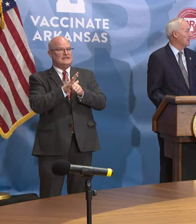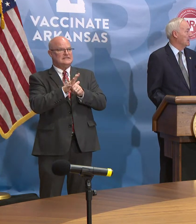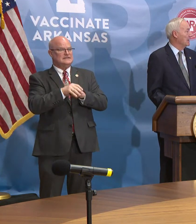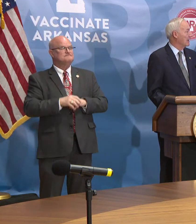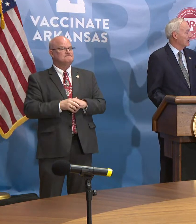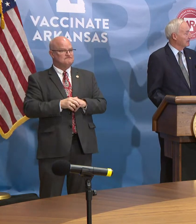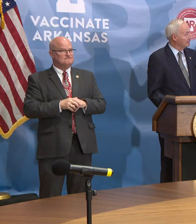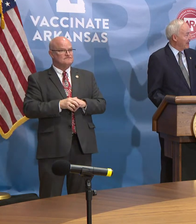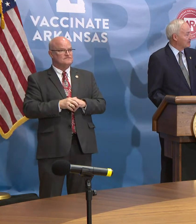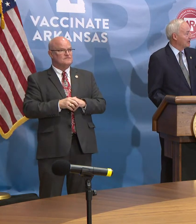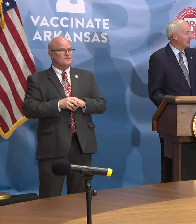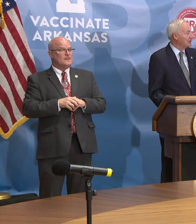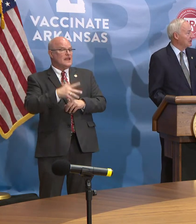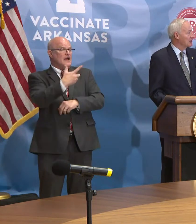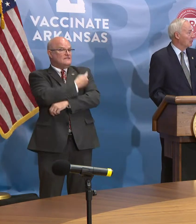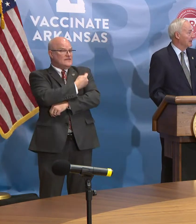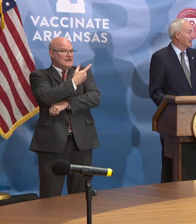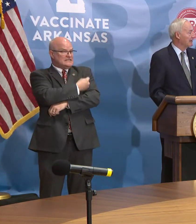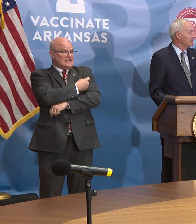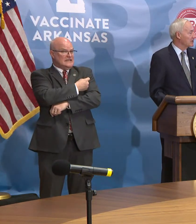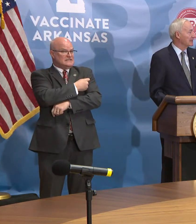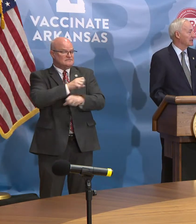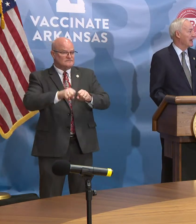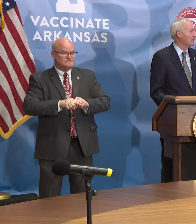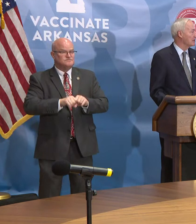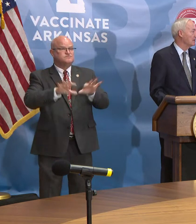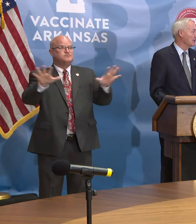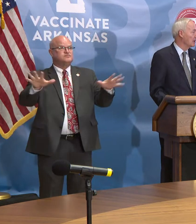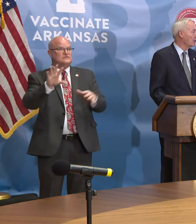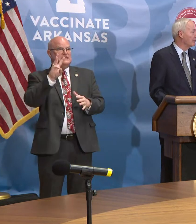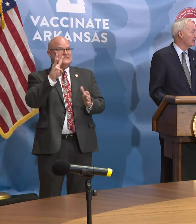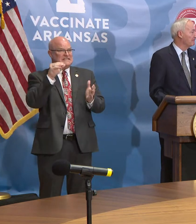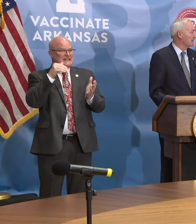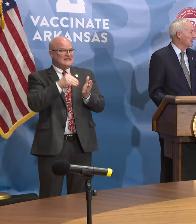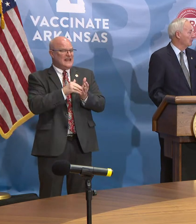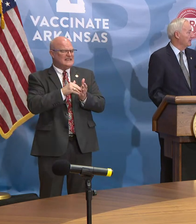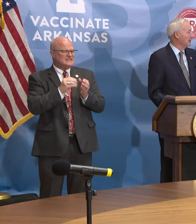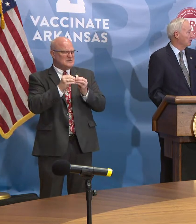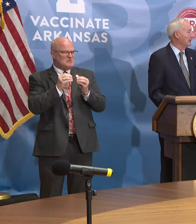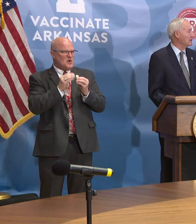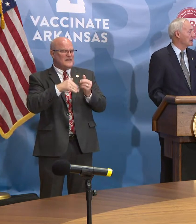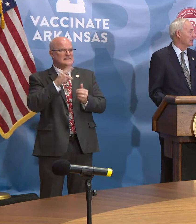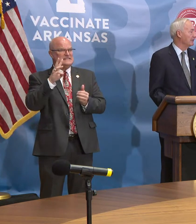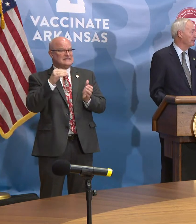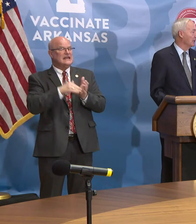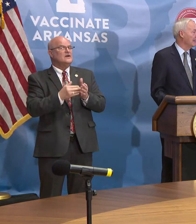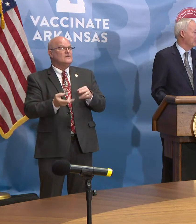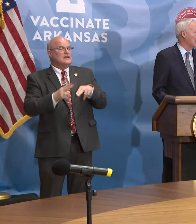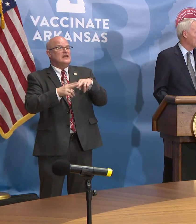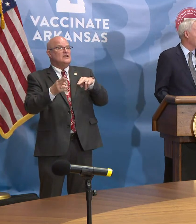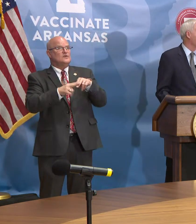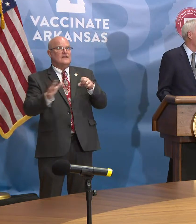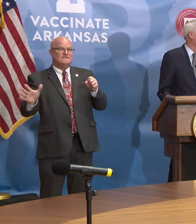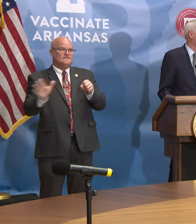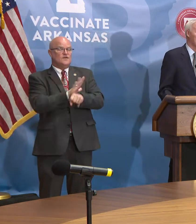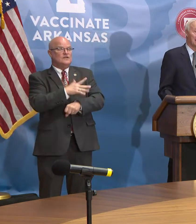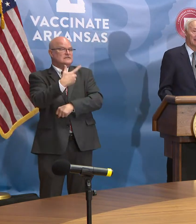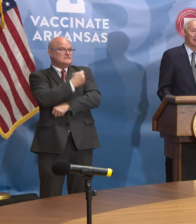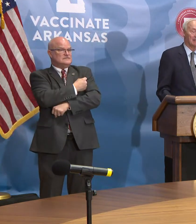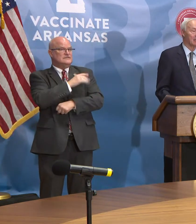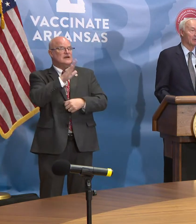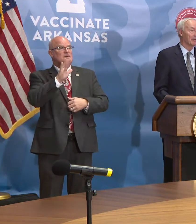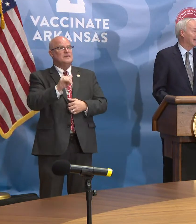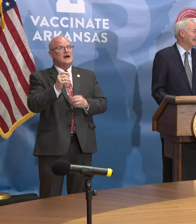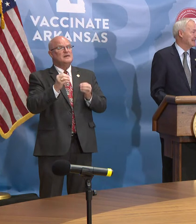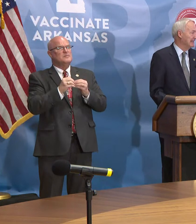COVID-19. Our vaccinations going out, 6,000, a little over. We've increased the fully immunized by